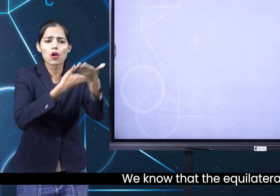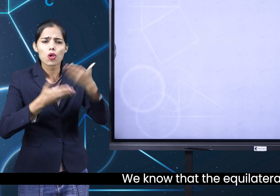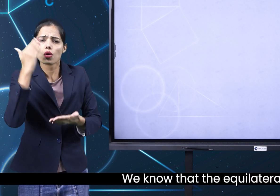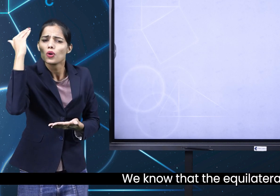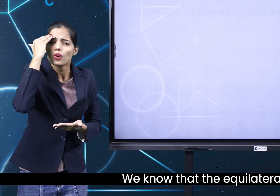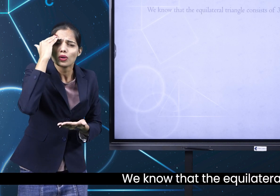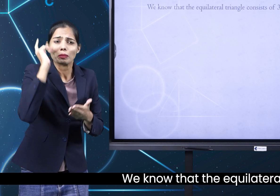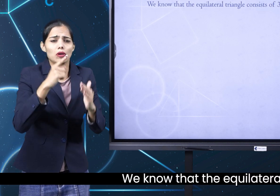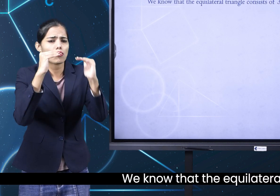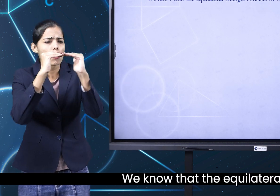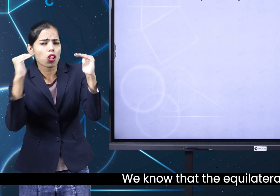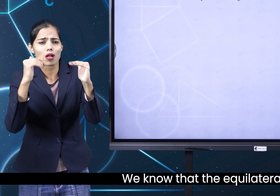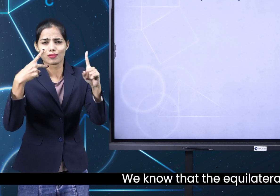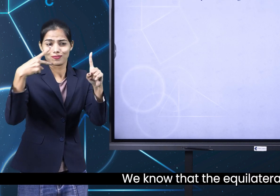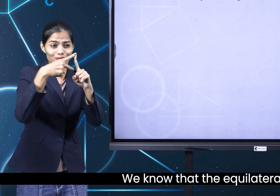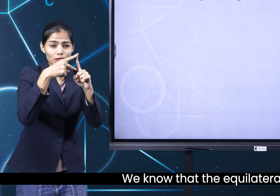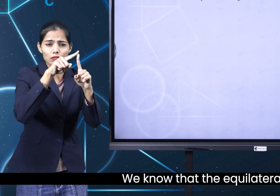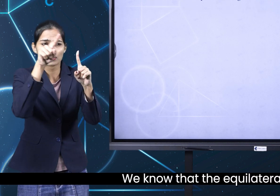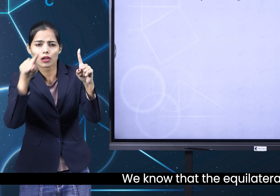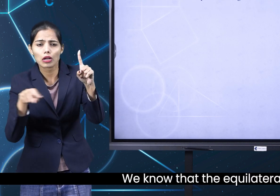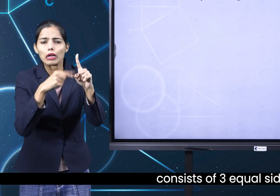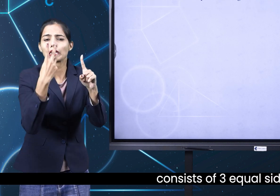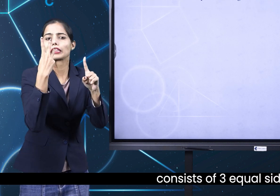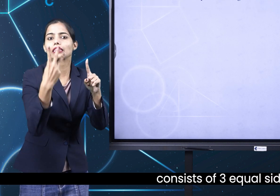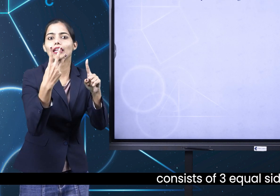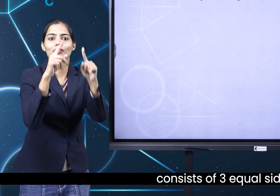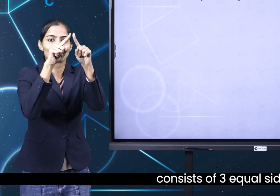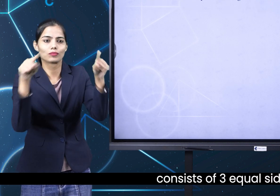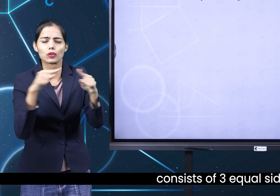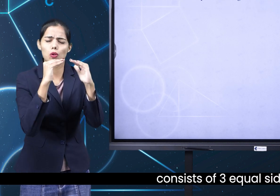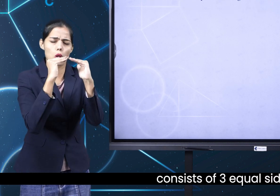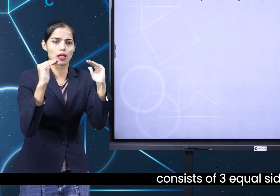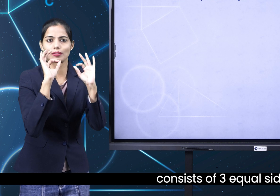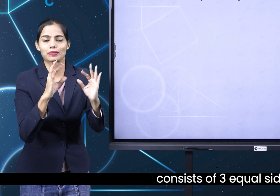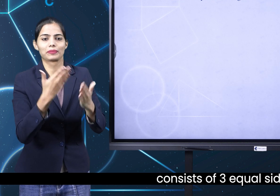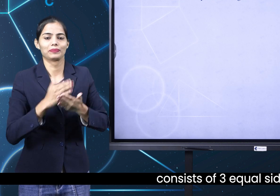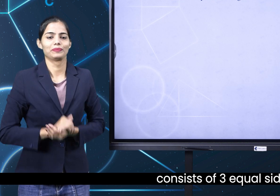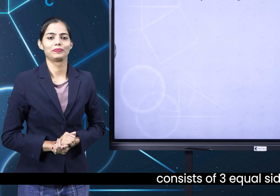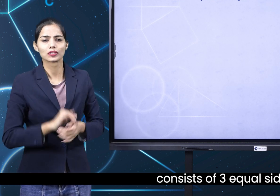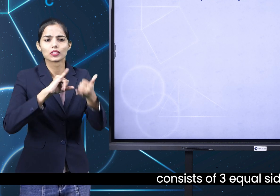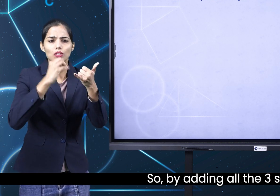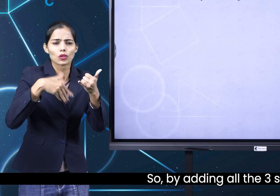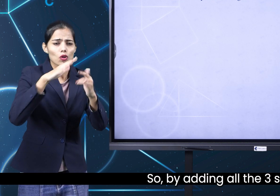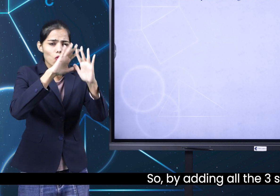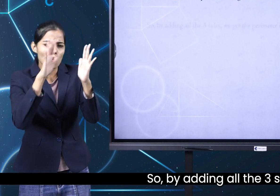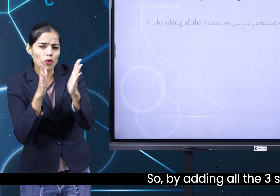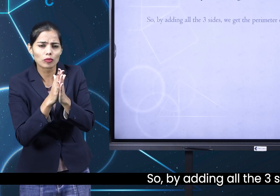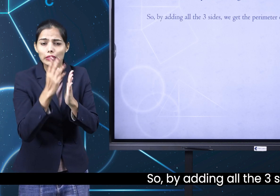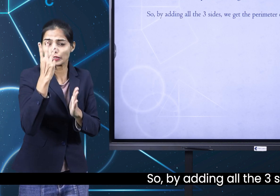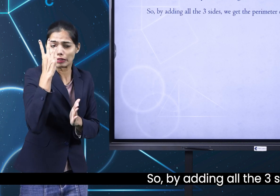We know that the equilateral triangle consists of 3 equal sides. So, by adding all the